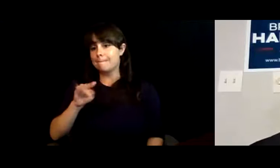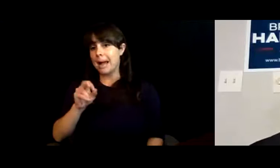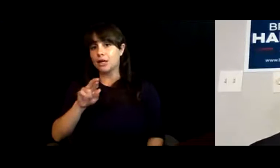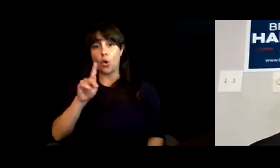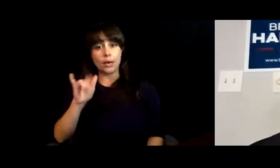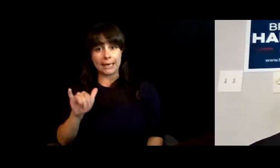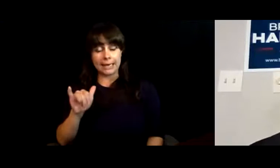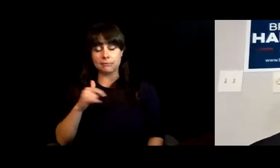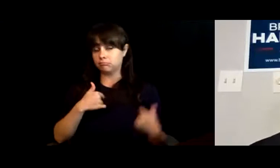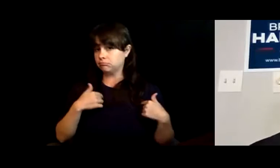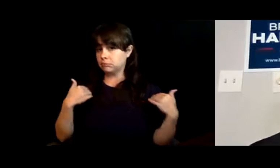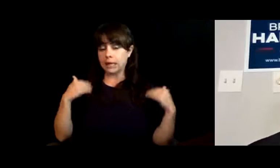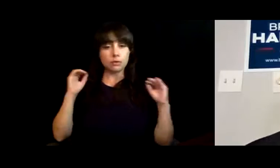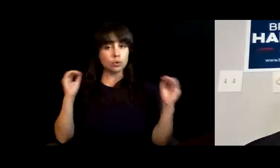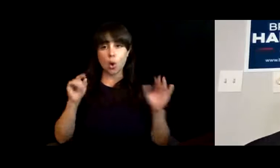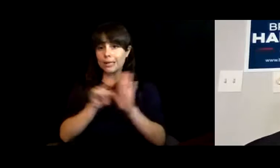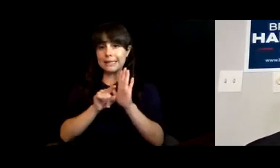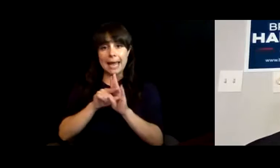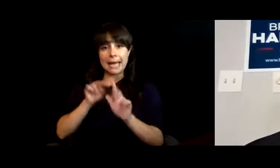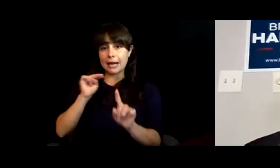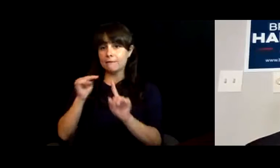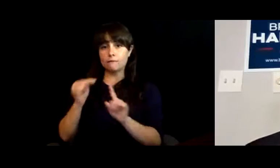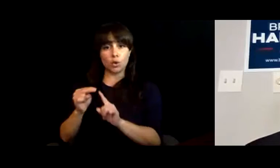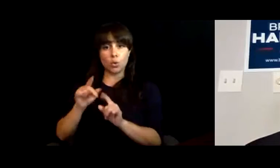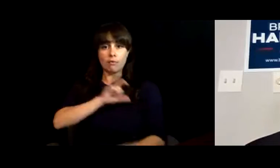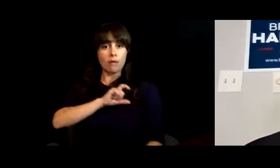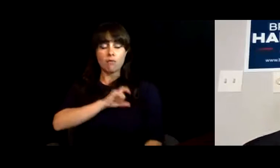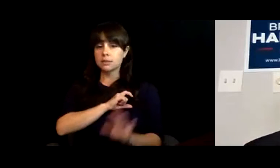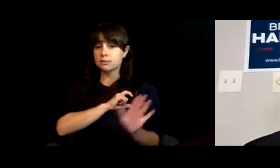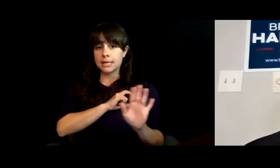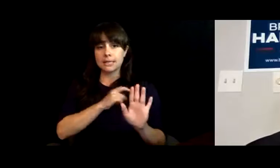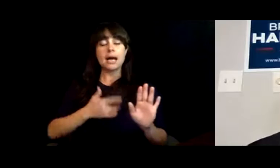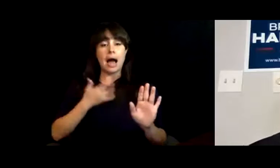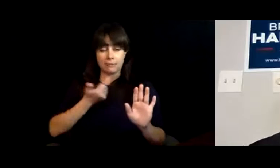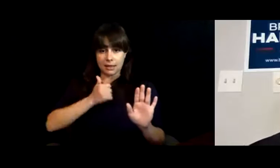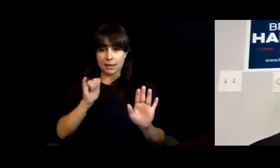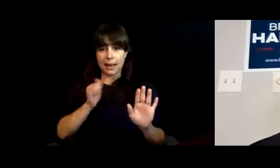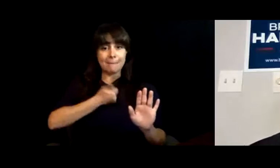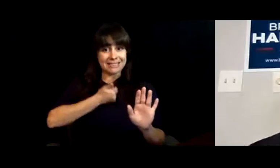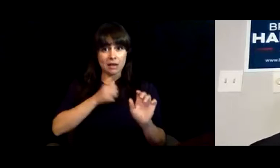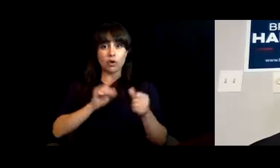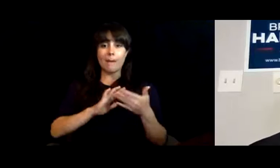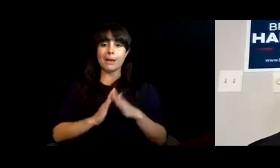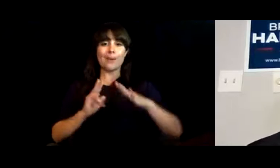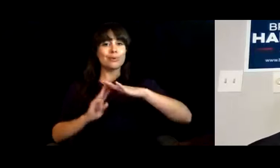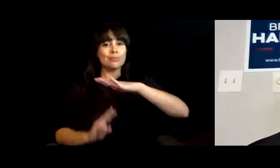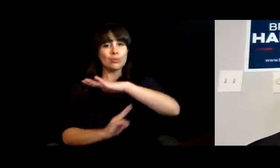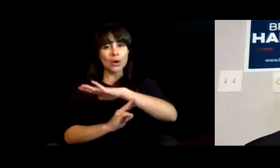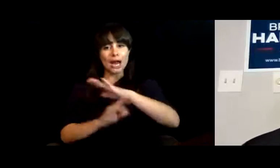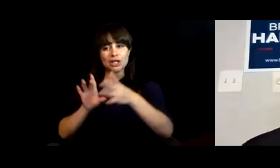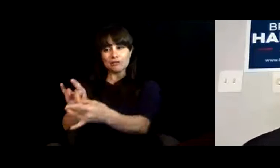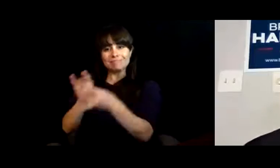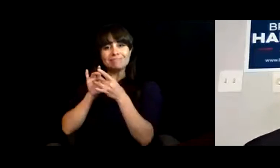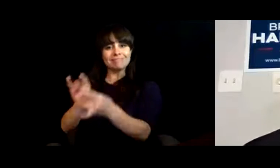negative view of law enforcement. I think this is an area where I could be a bridge, and we could be a bridge to